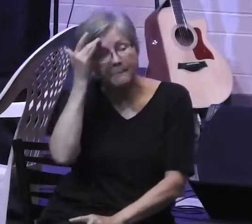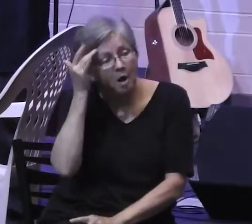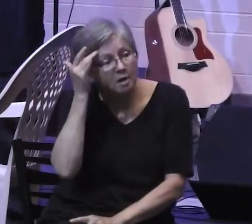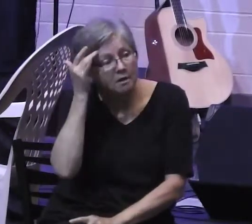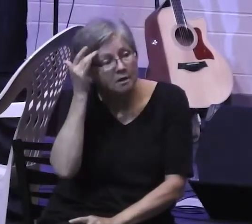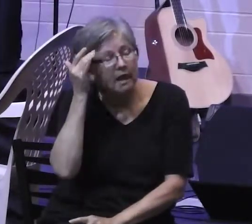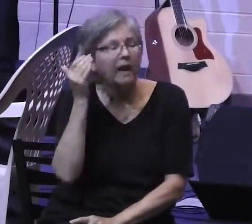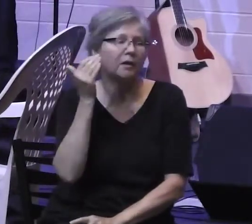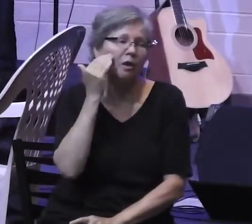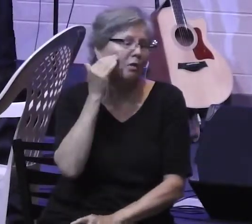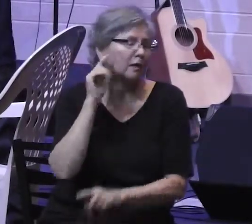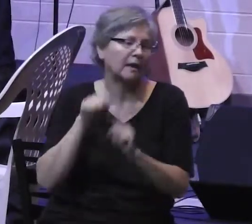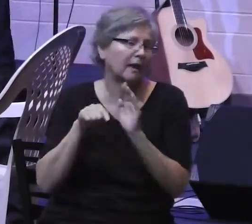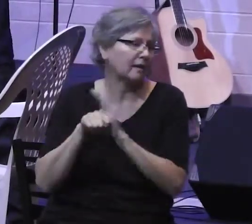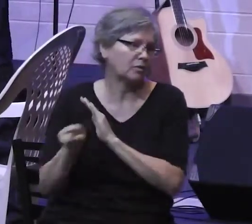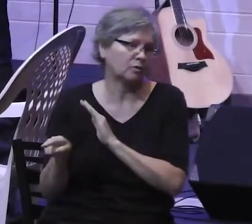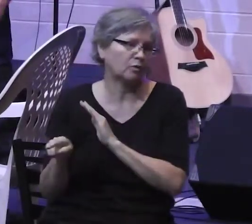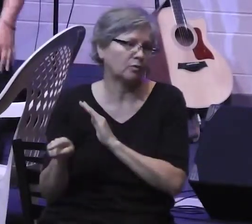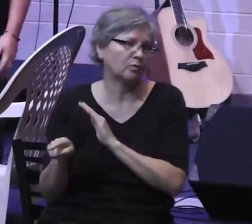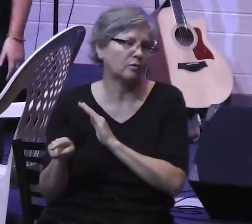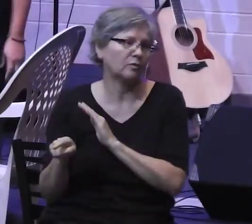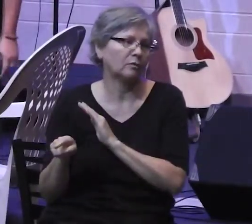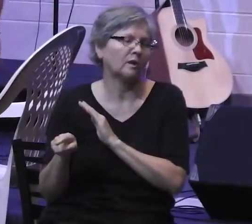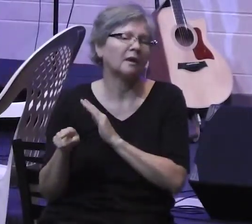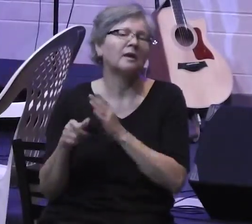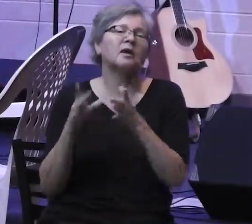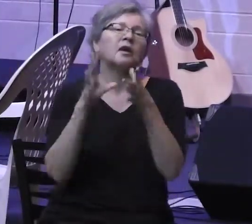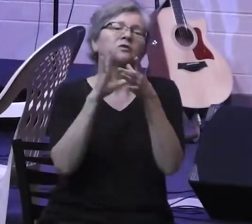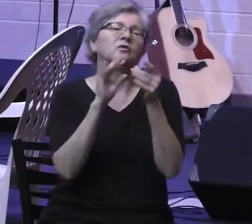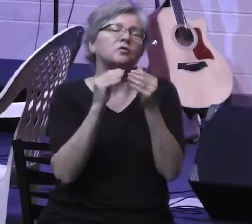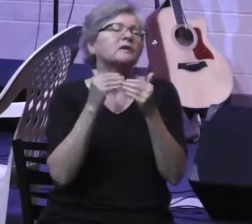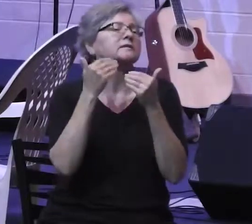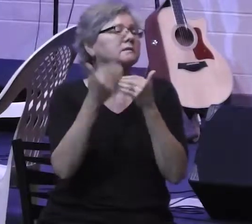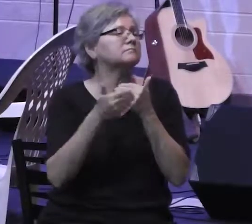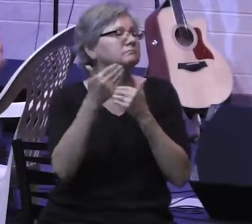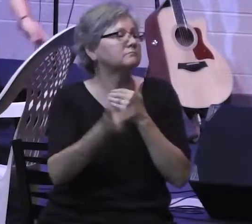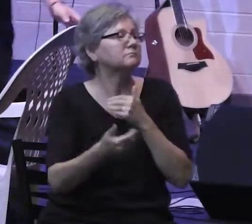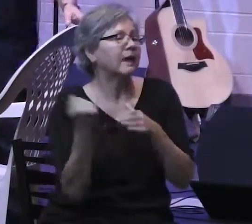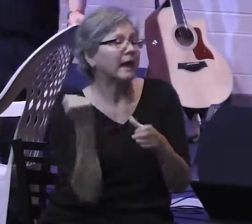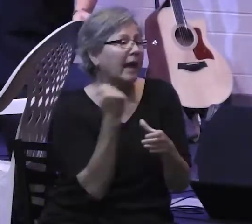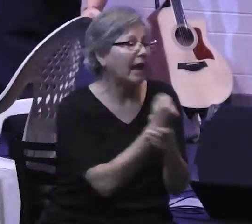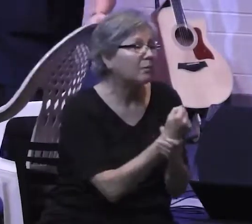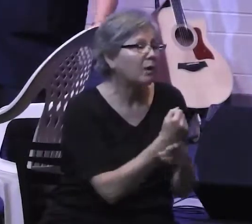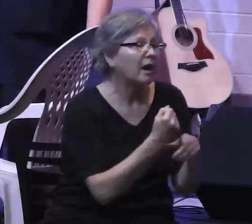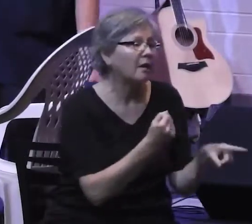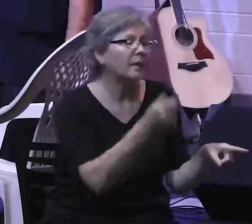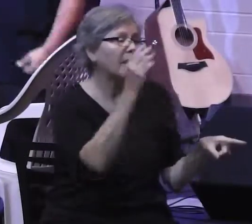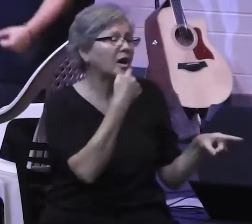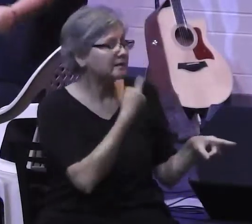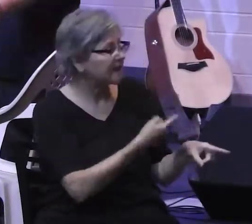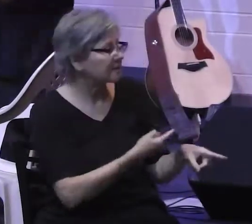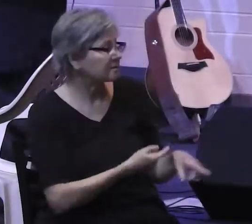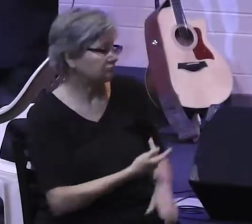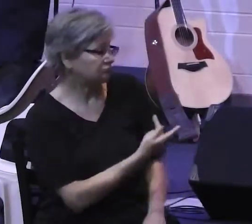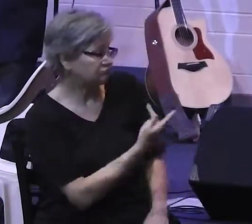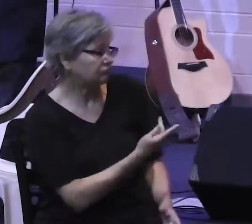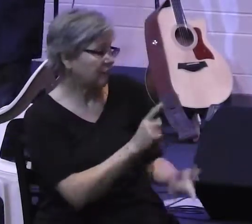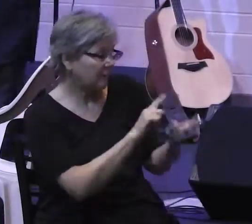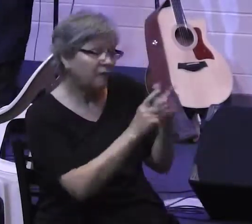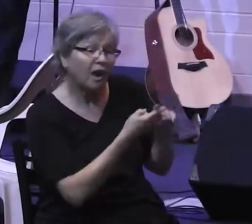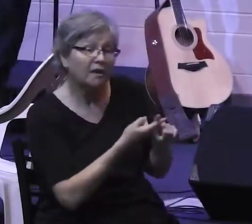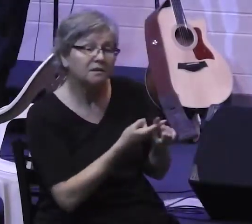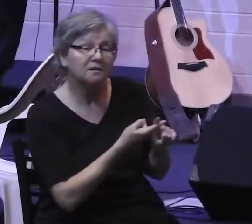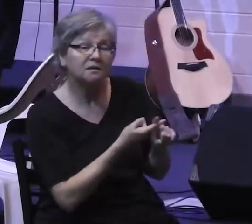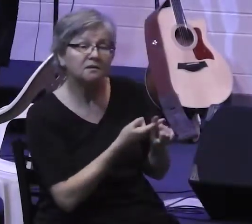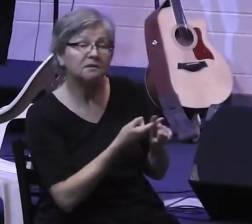it continues to unfold as we see the different stories. Here's Abraham, same story. Abraham says, God says to Abraham, we're friends, and we're